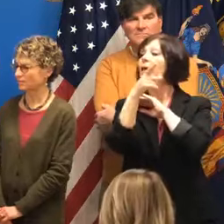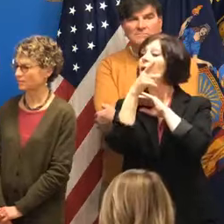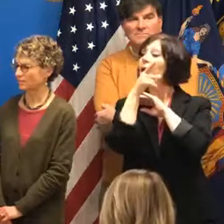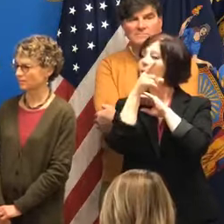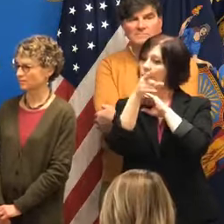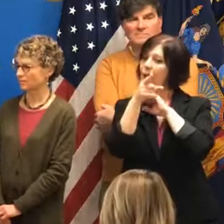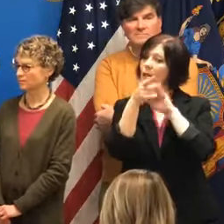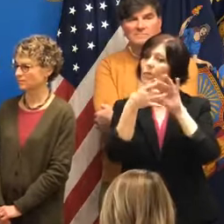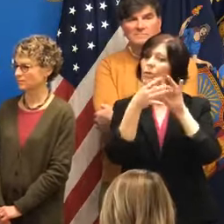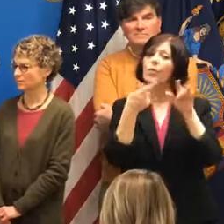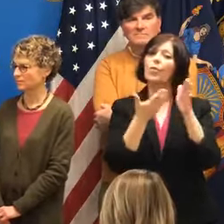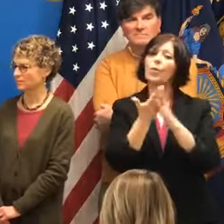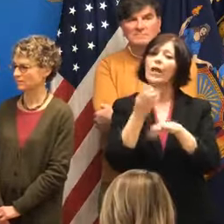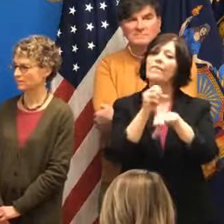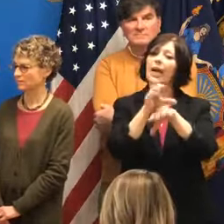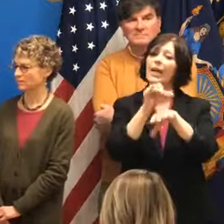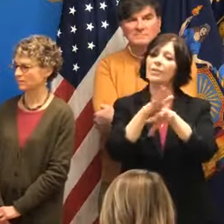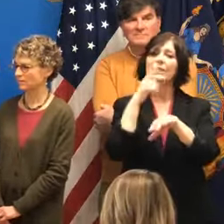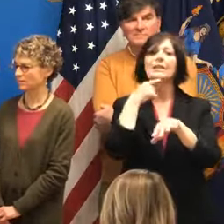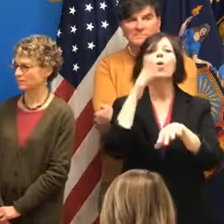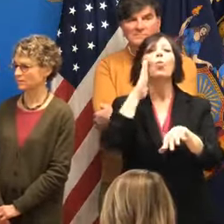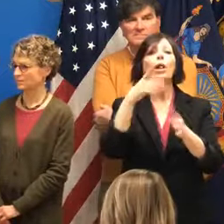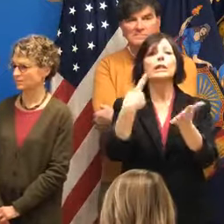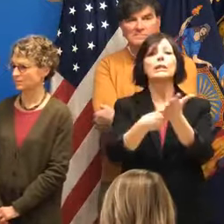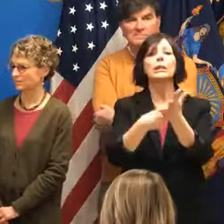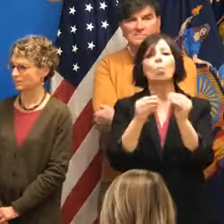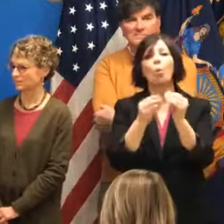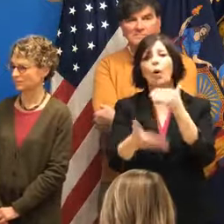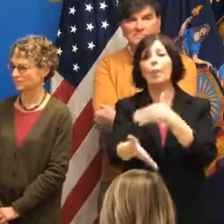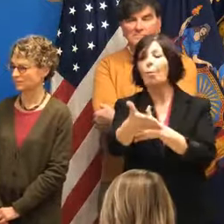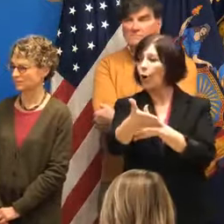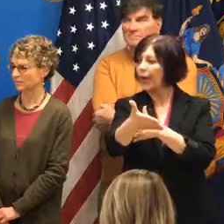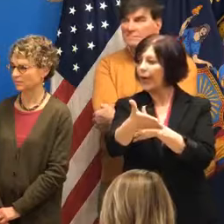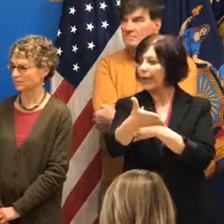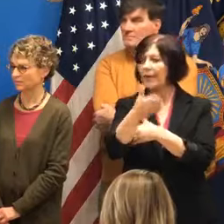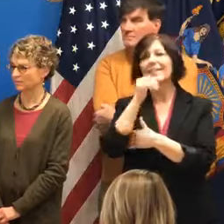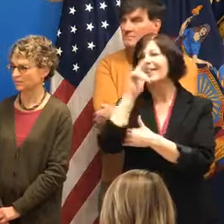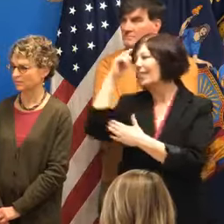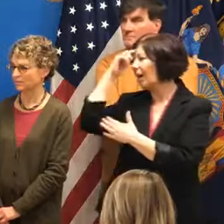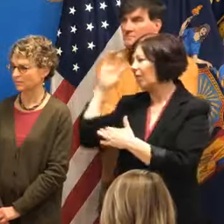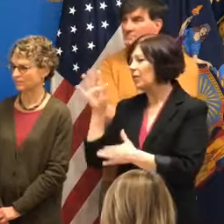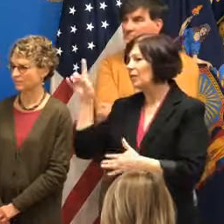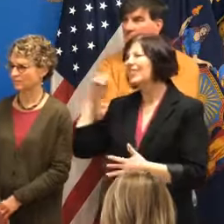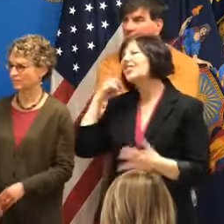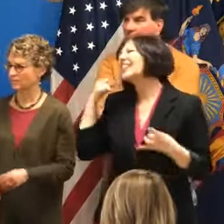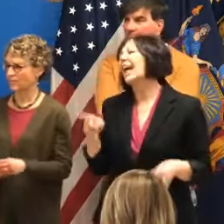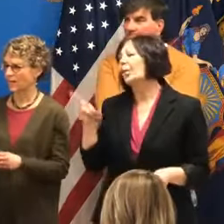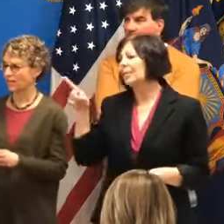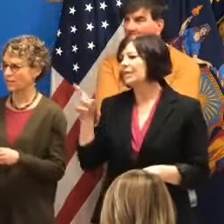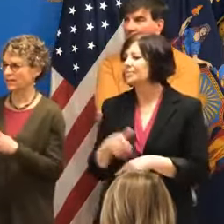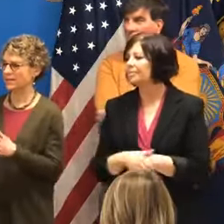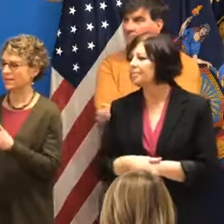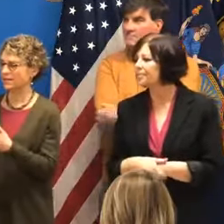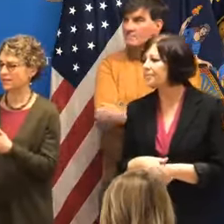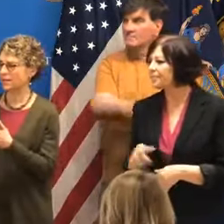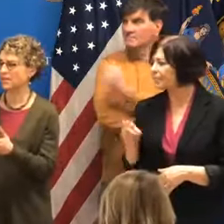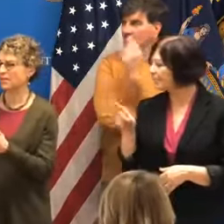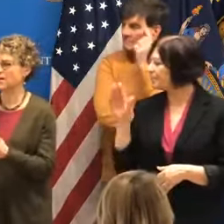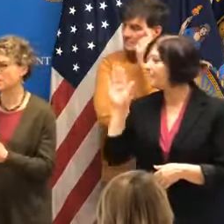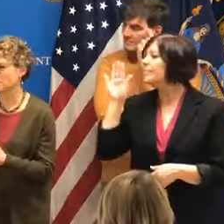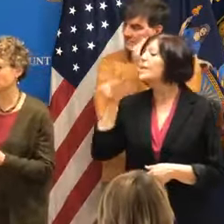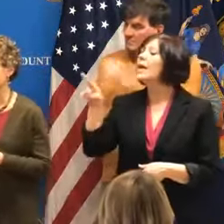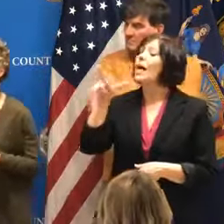advisory and said, we will discuss this more in the morning. It wasn't the governor announced it. I think it just happened to be a timing issue. Right, Sandra? and then